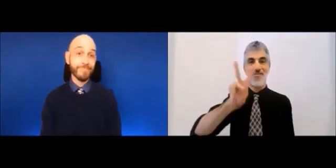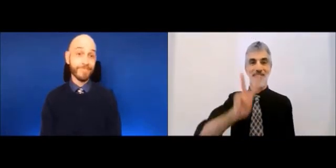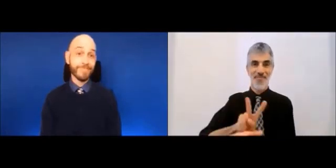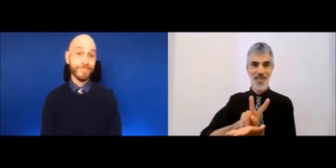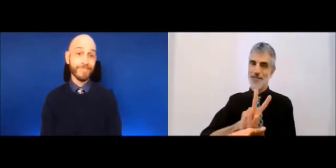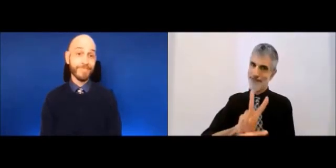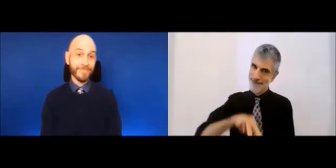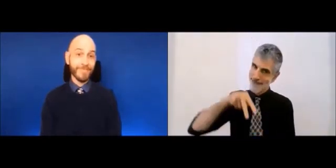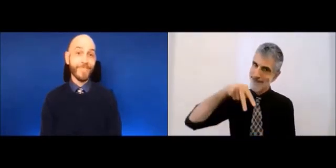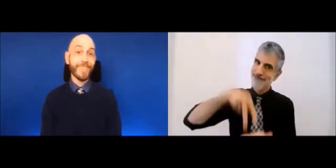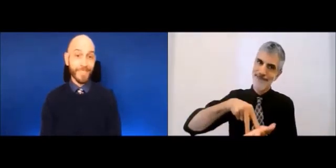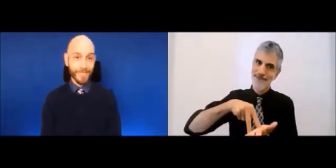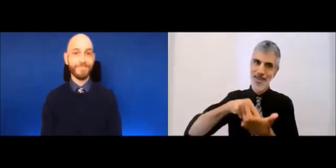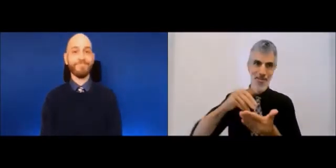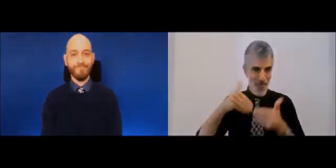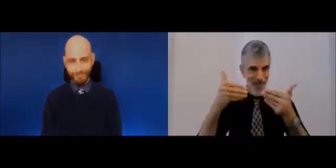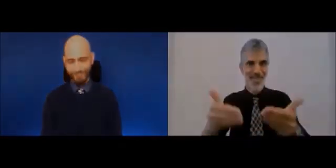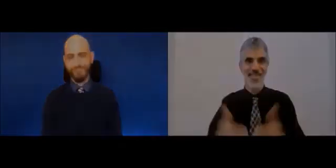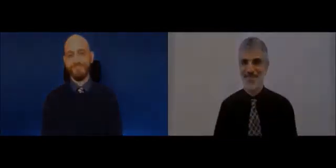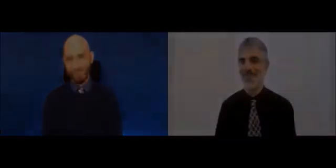you fall, get back up and keep on going.